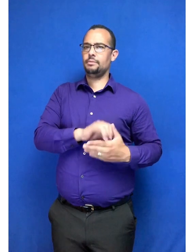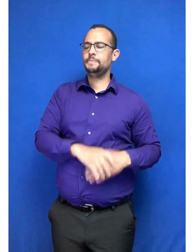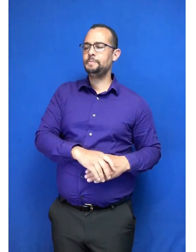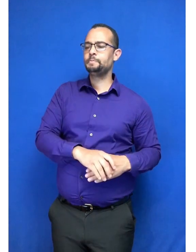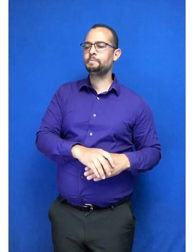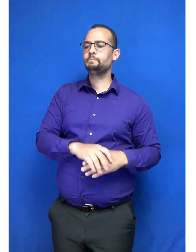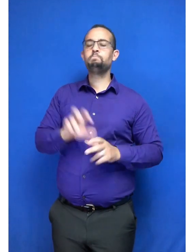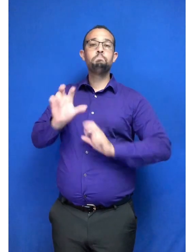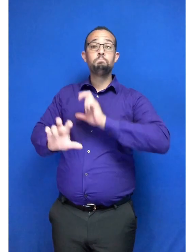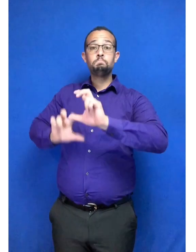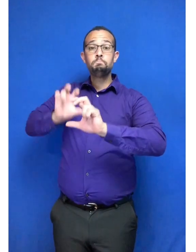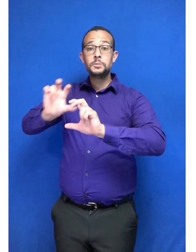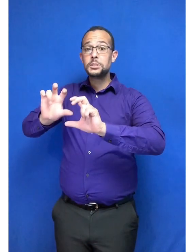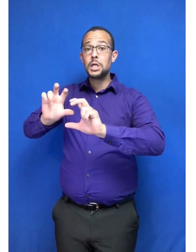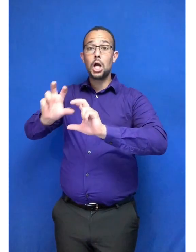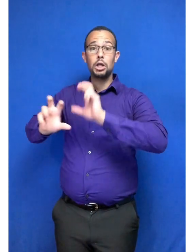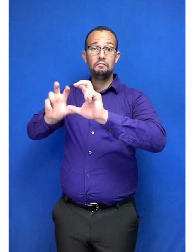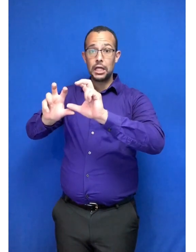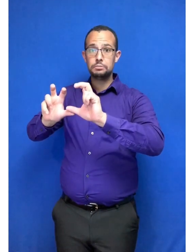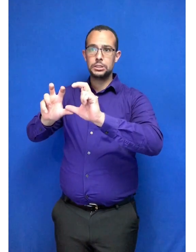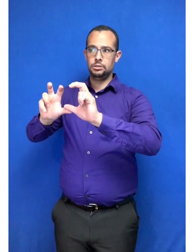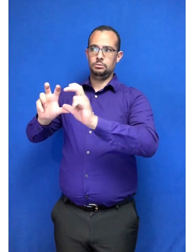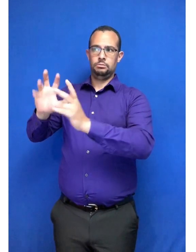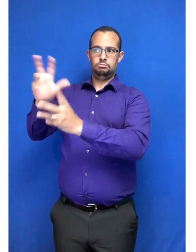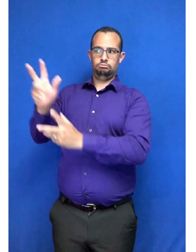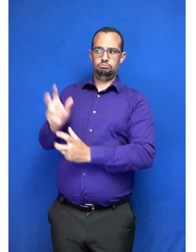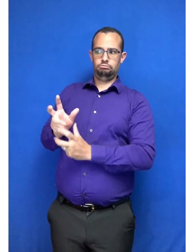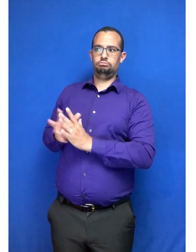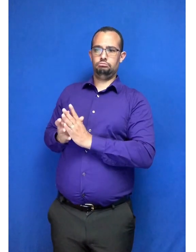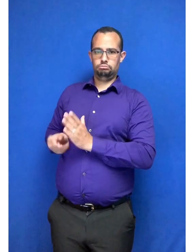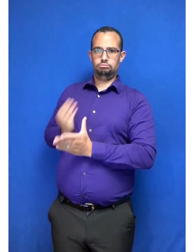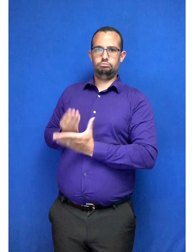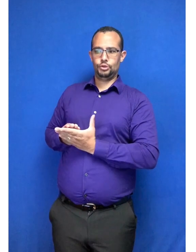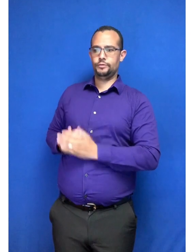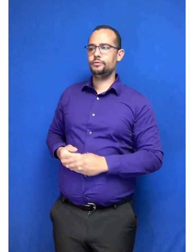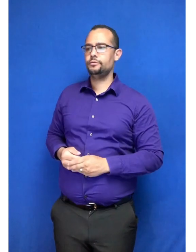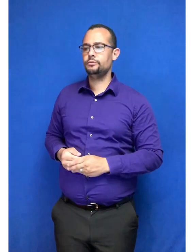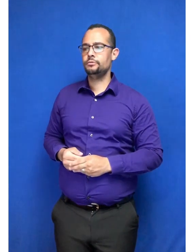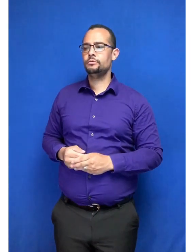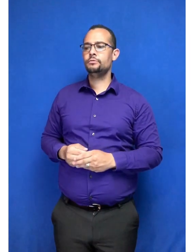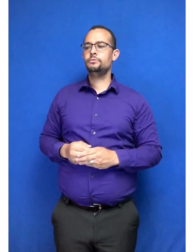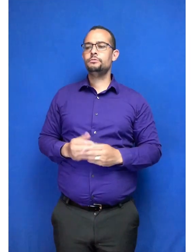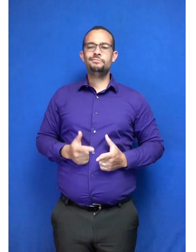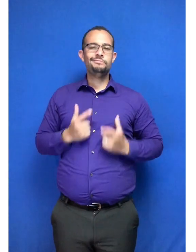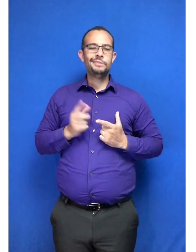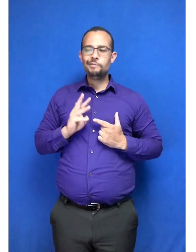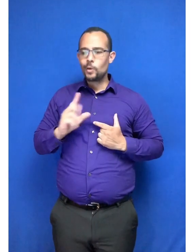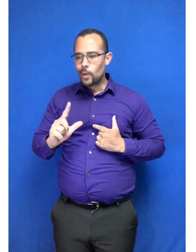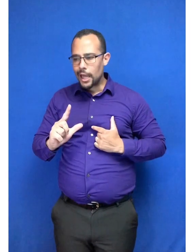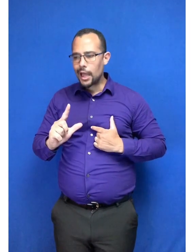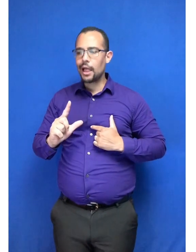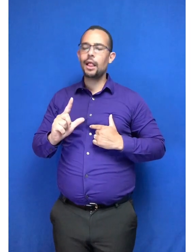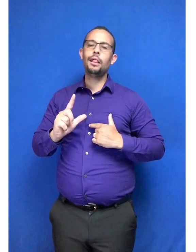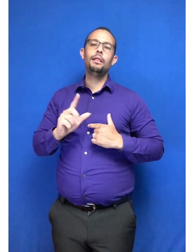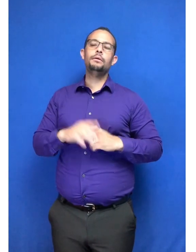Any stocks, photos and pictures for sentimental items, and hard copy or printed